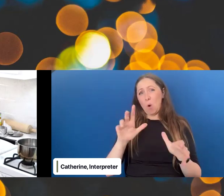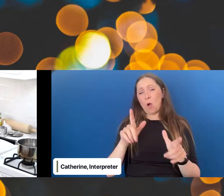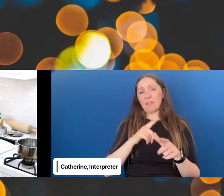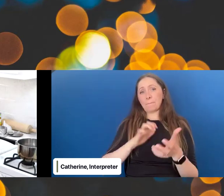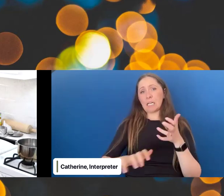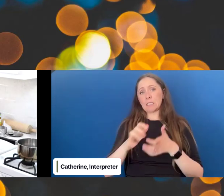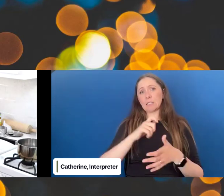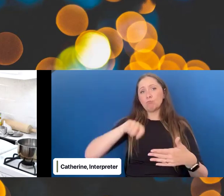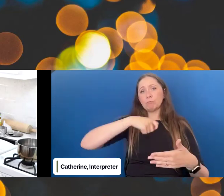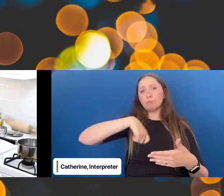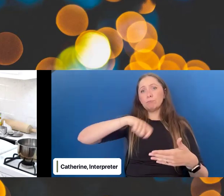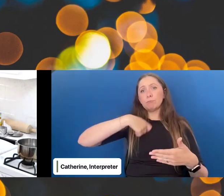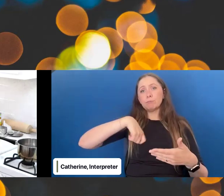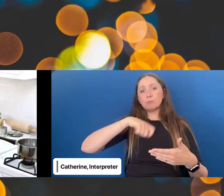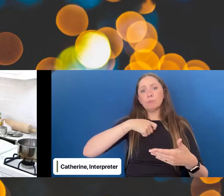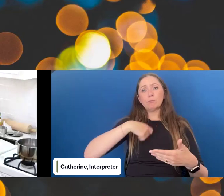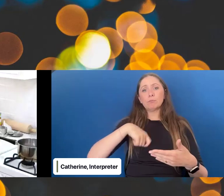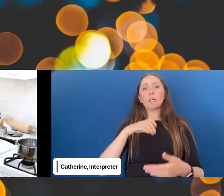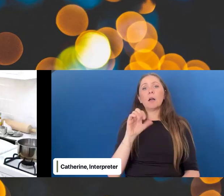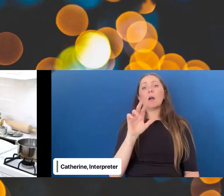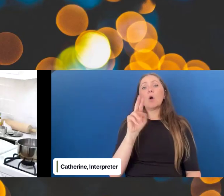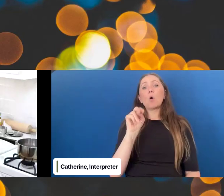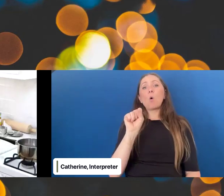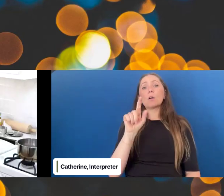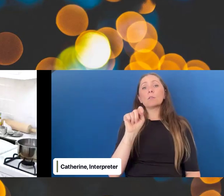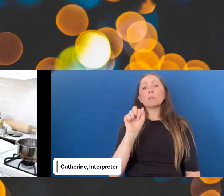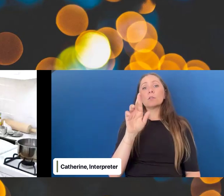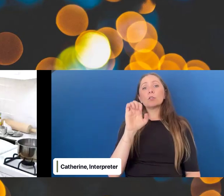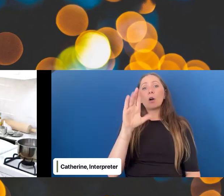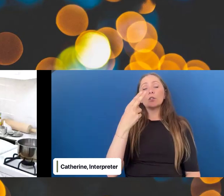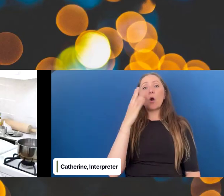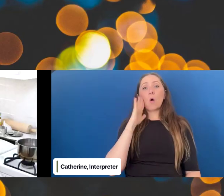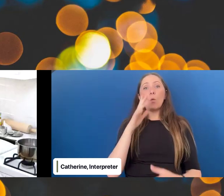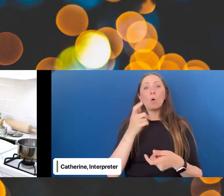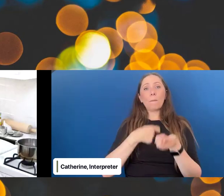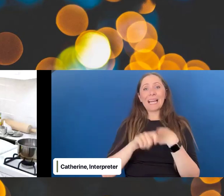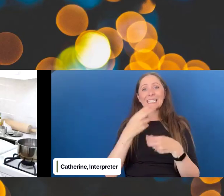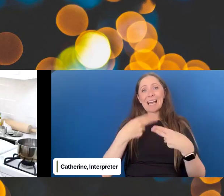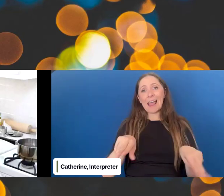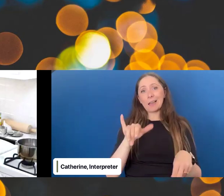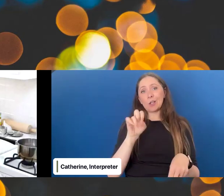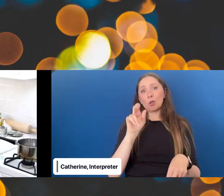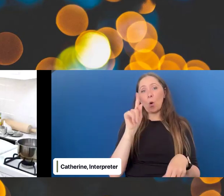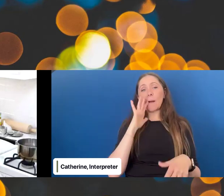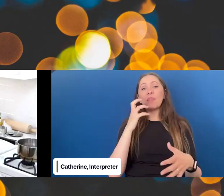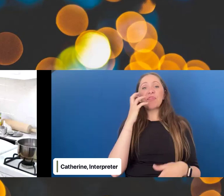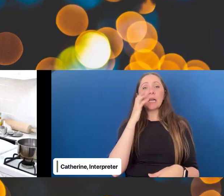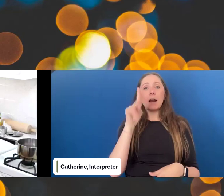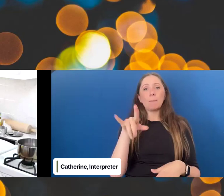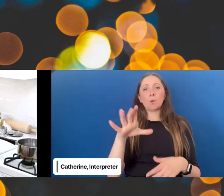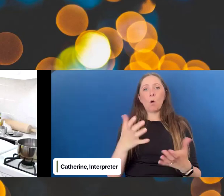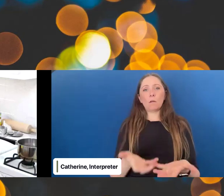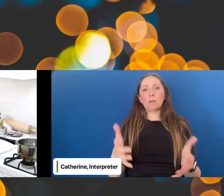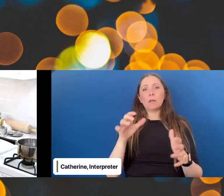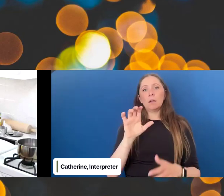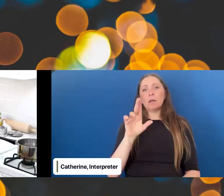So the cornstarch is what's gonna replicate the egg yolk and bring it all together, thicken it up without